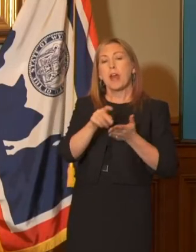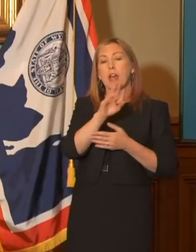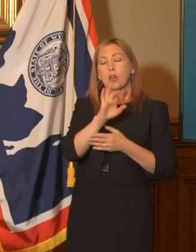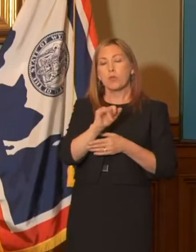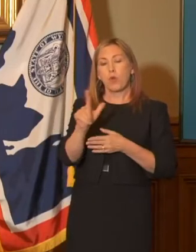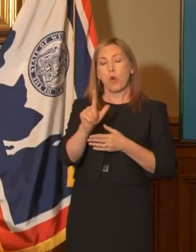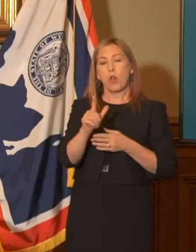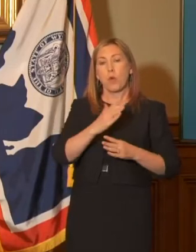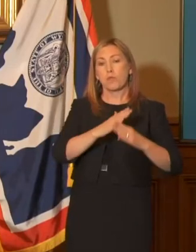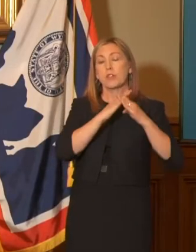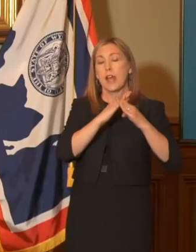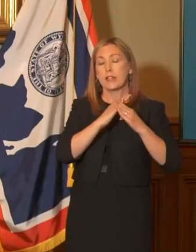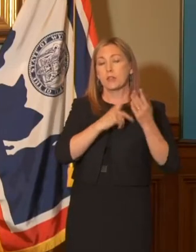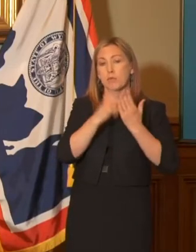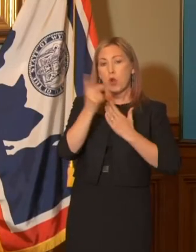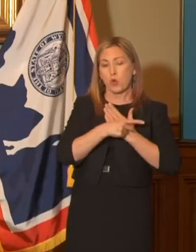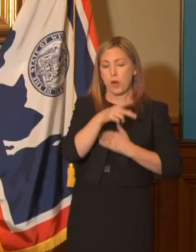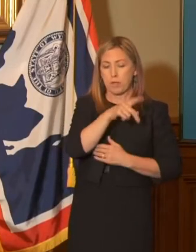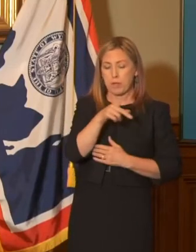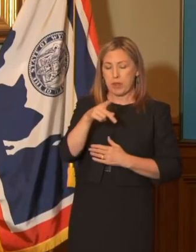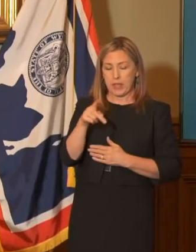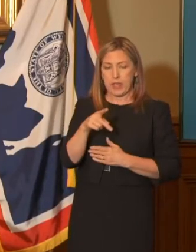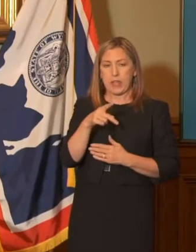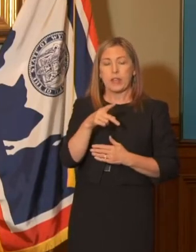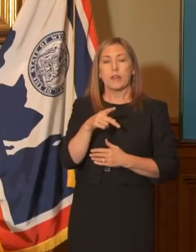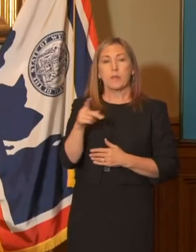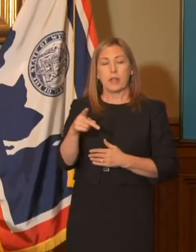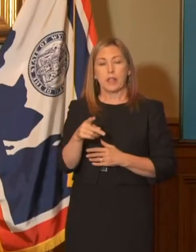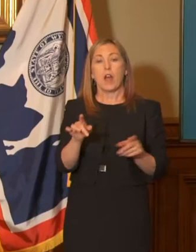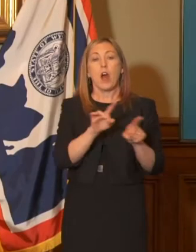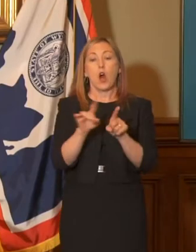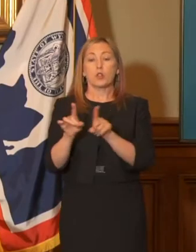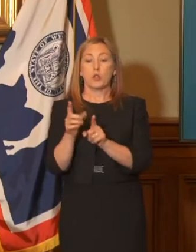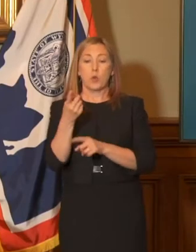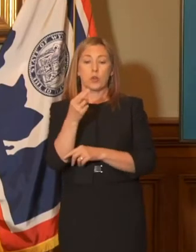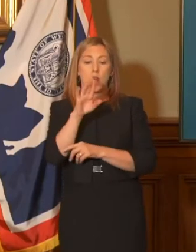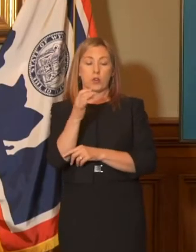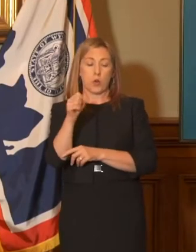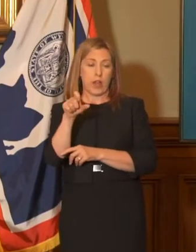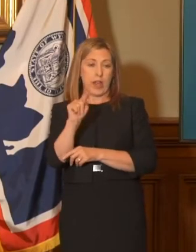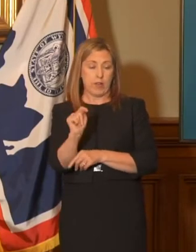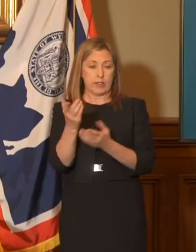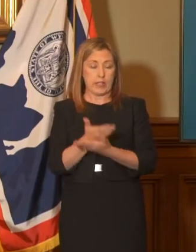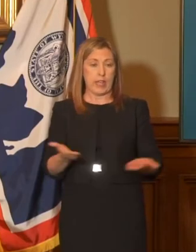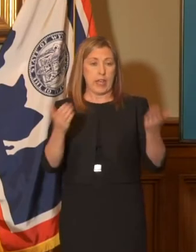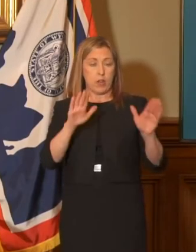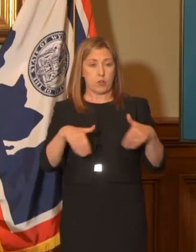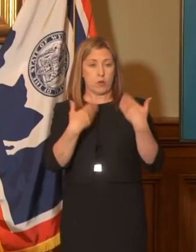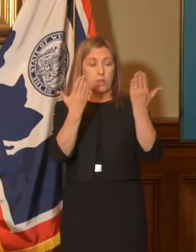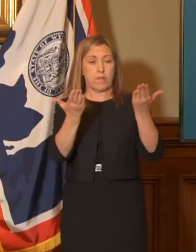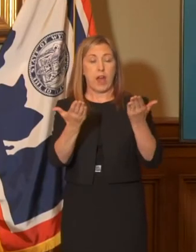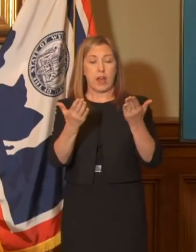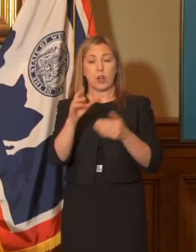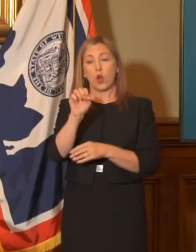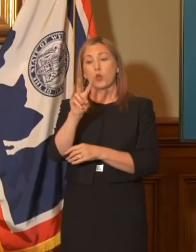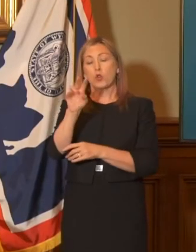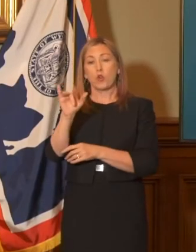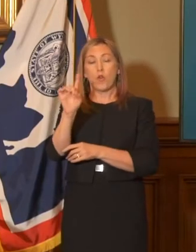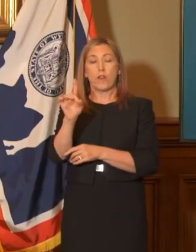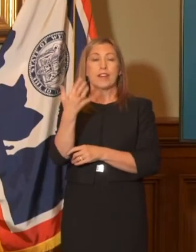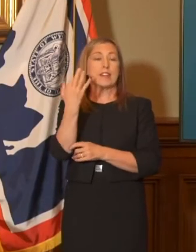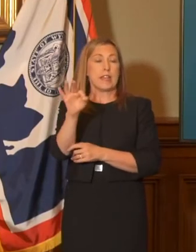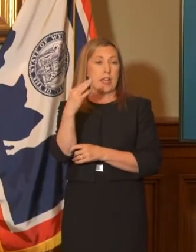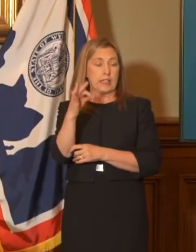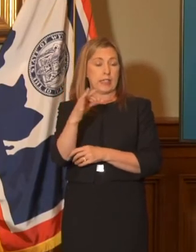have Dr. Harris here to provide a brief COVID-19 update. But today, the Department of Workforce